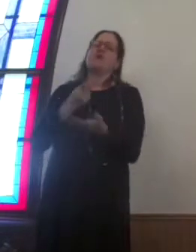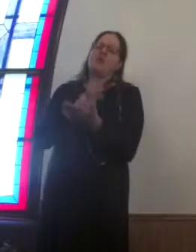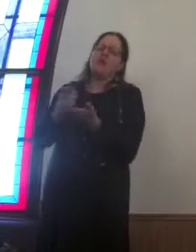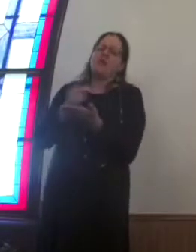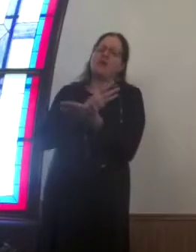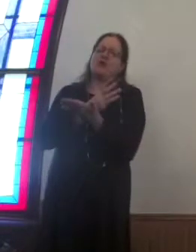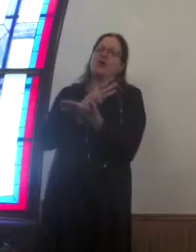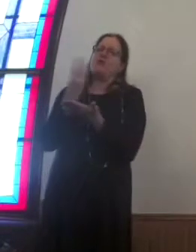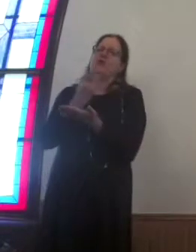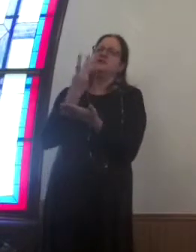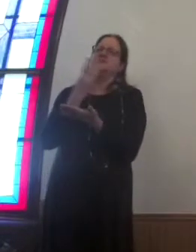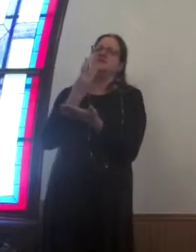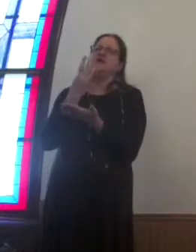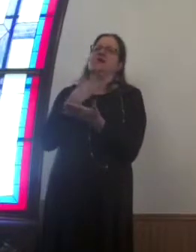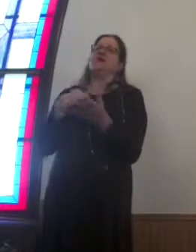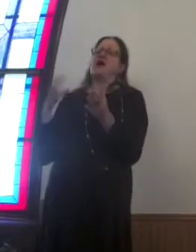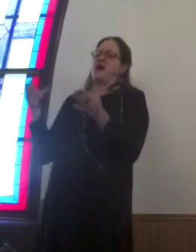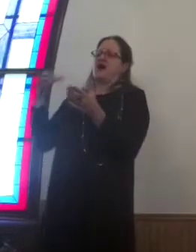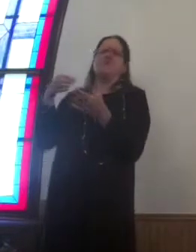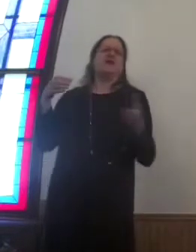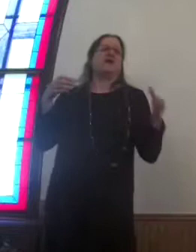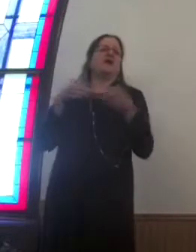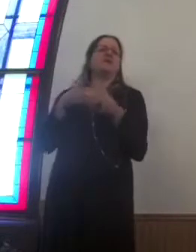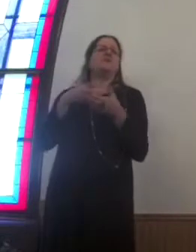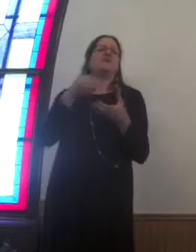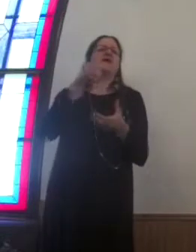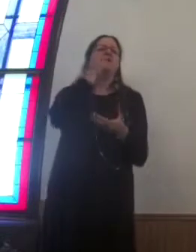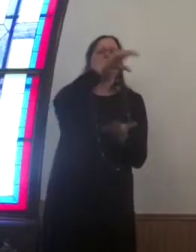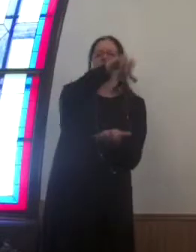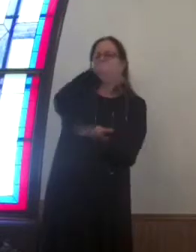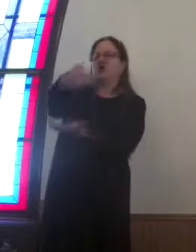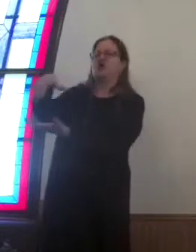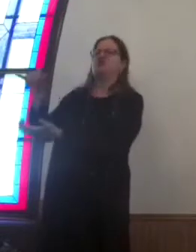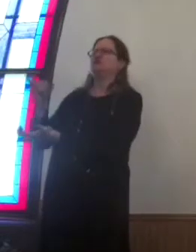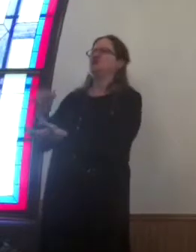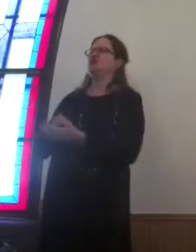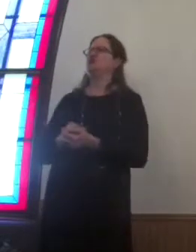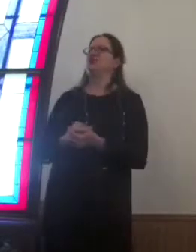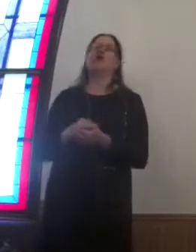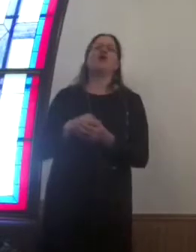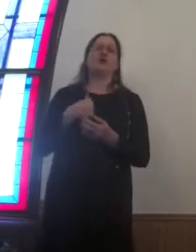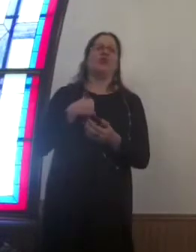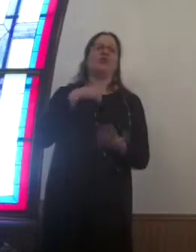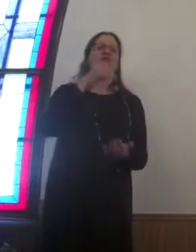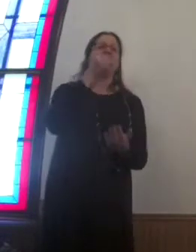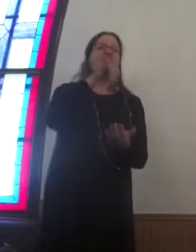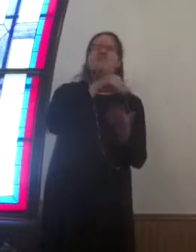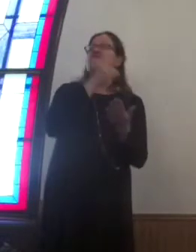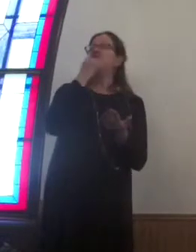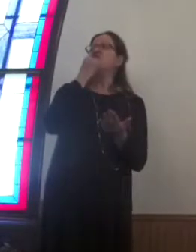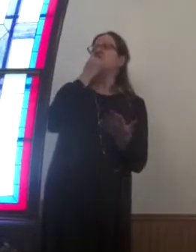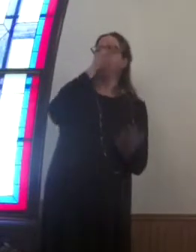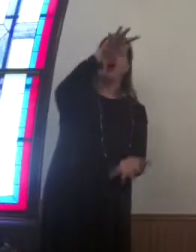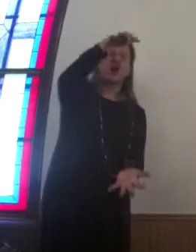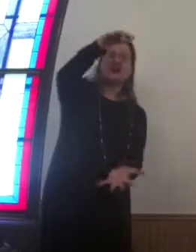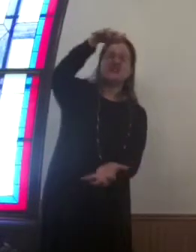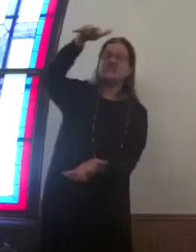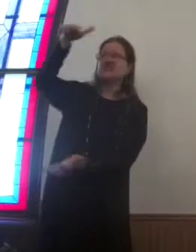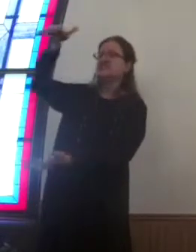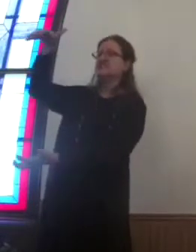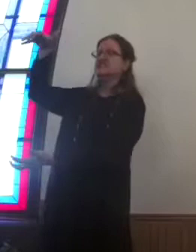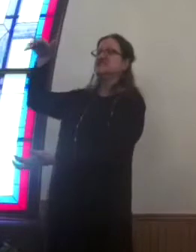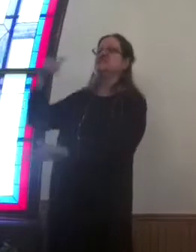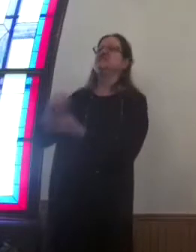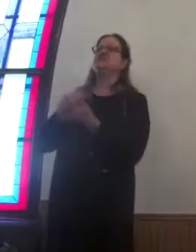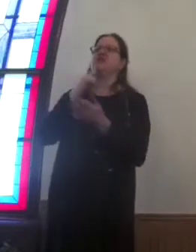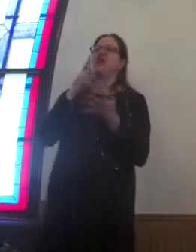Wednesday ecumenical communion service and potluck. There was more food to feed an army than you can believe, and there's leftovers, there's